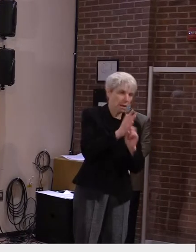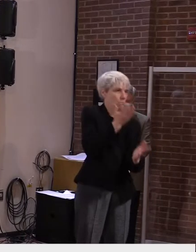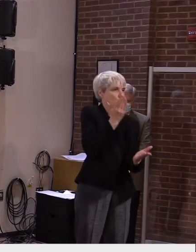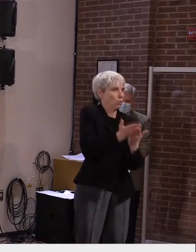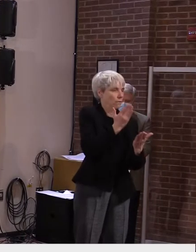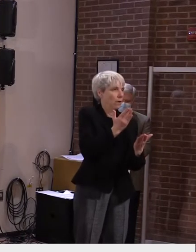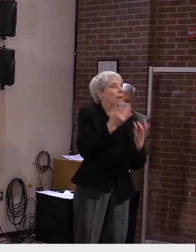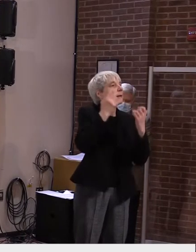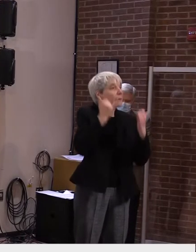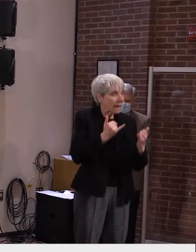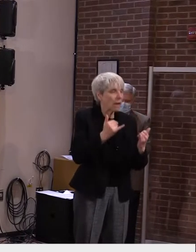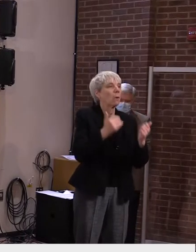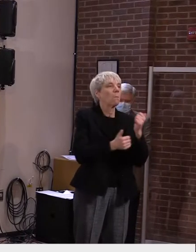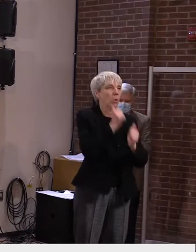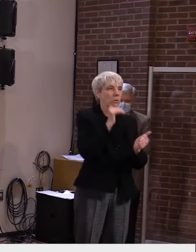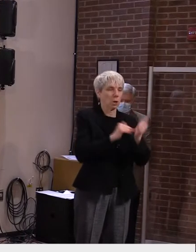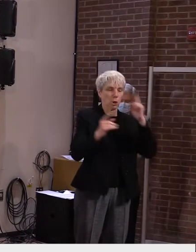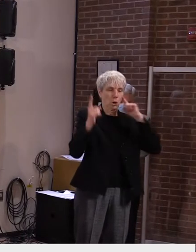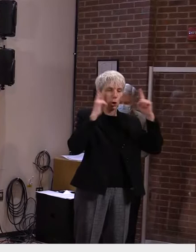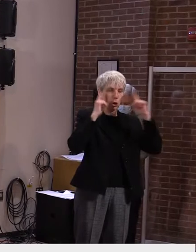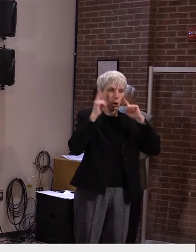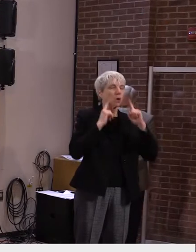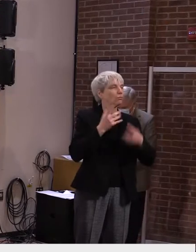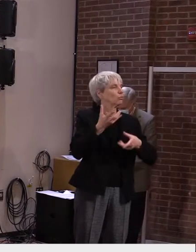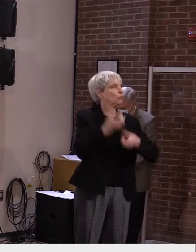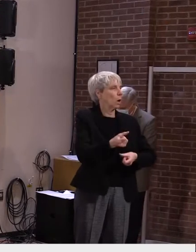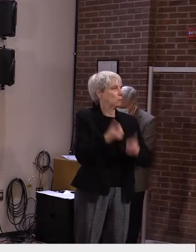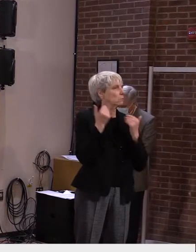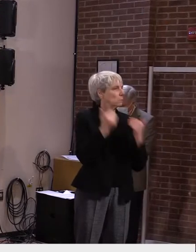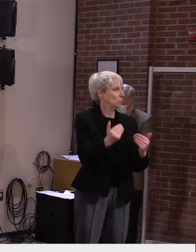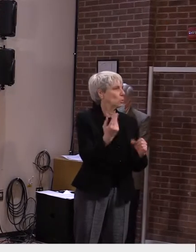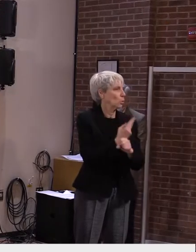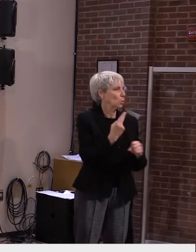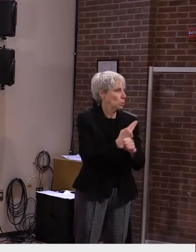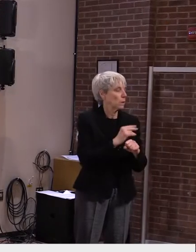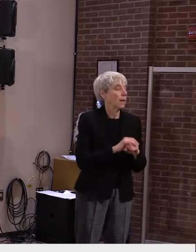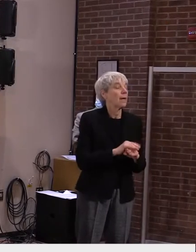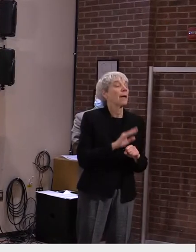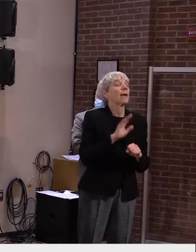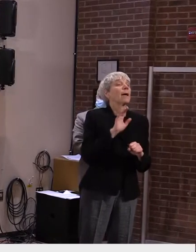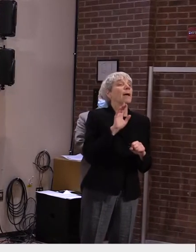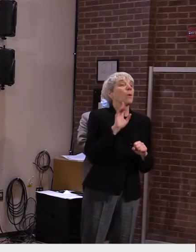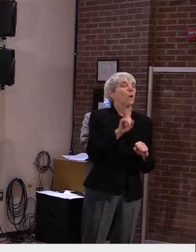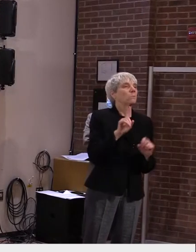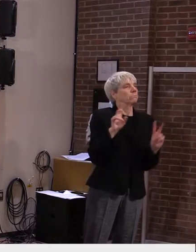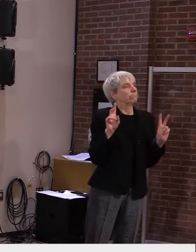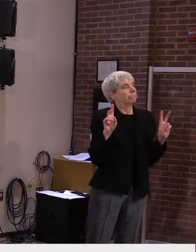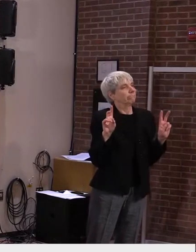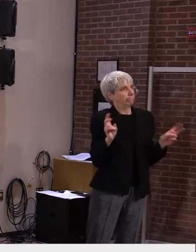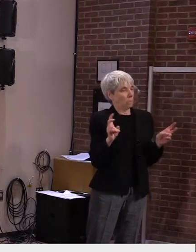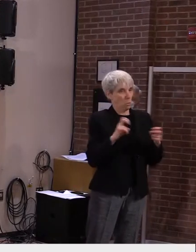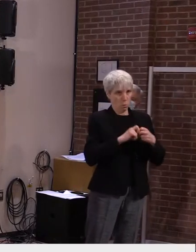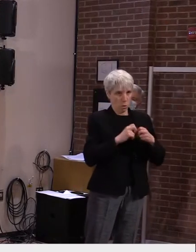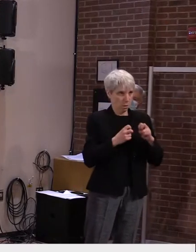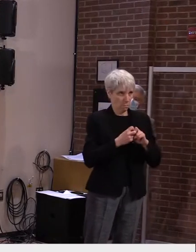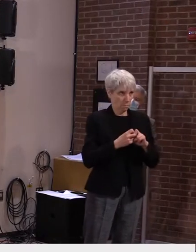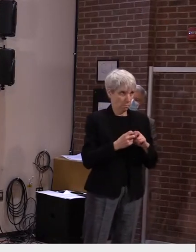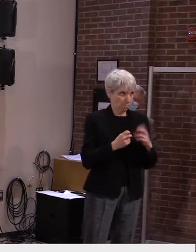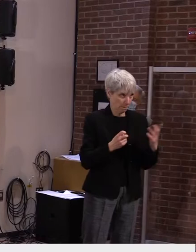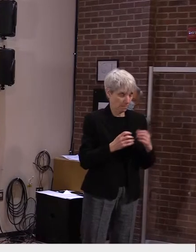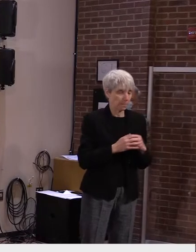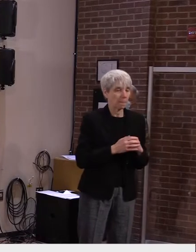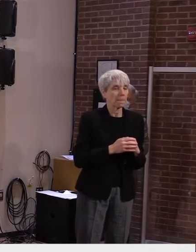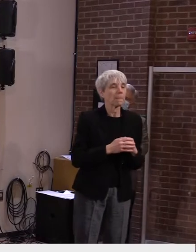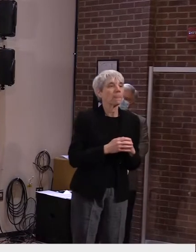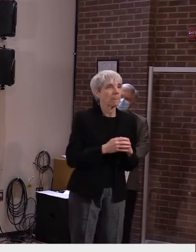are more familiar with that now because of that. The problem, if I could put that in quotes, is that